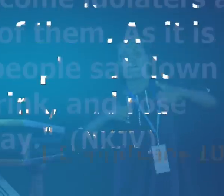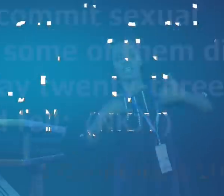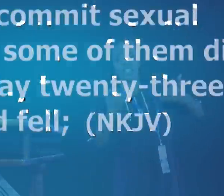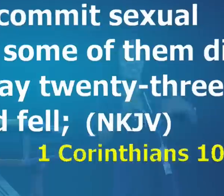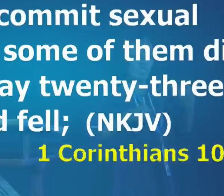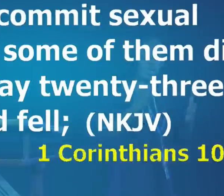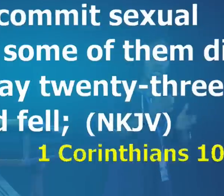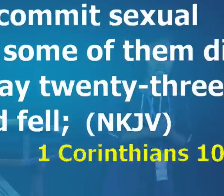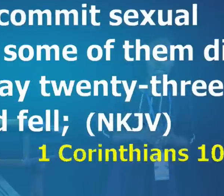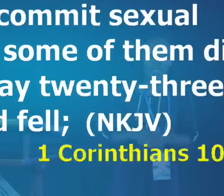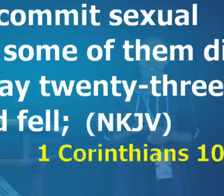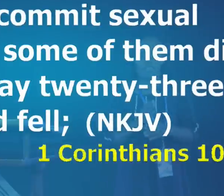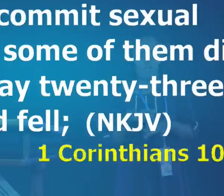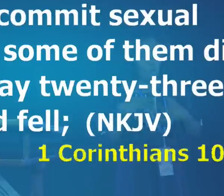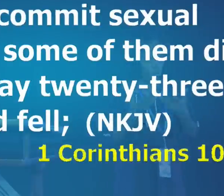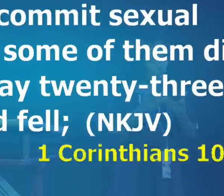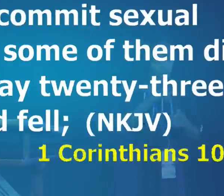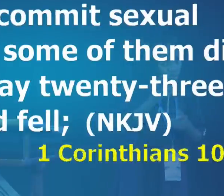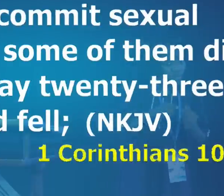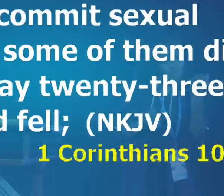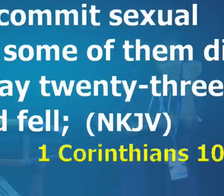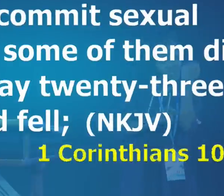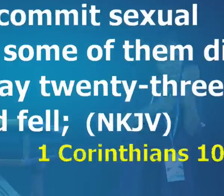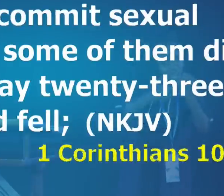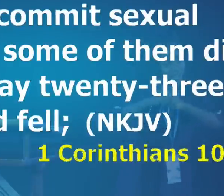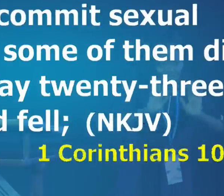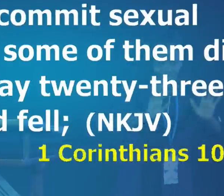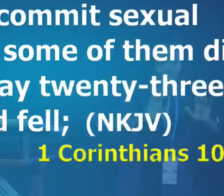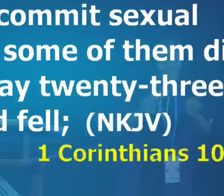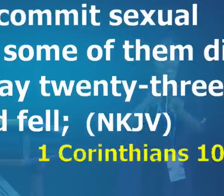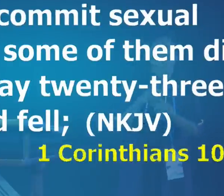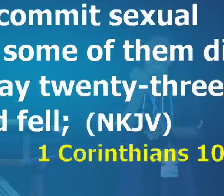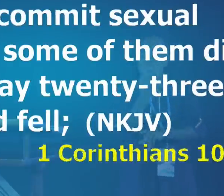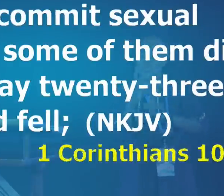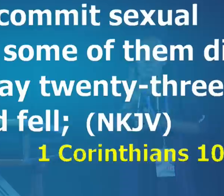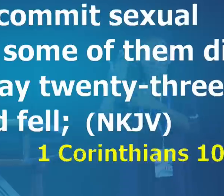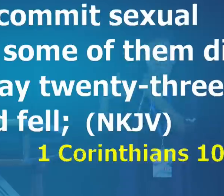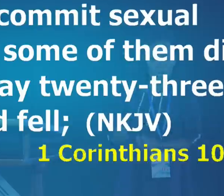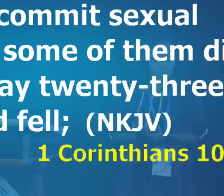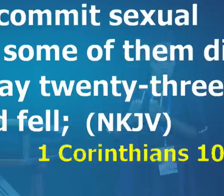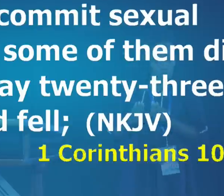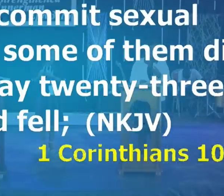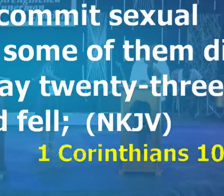No, let us commit sexual immorality as some of them did. And in one day,